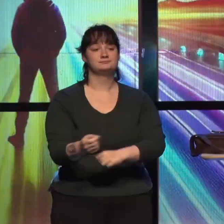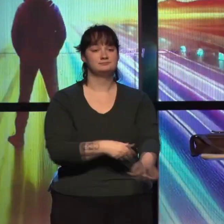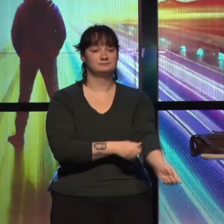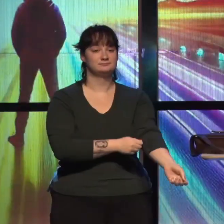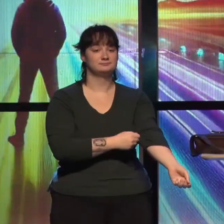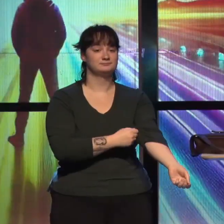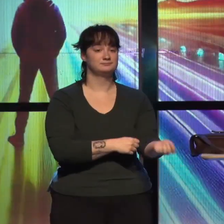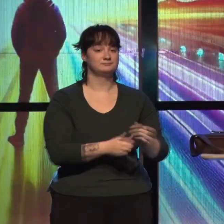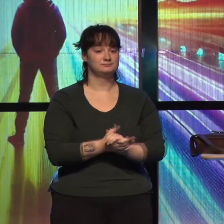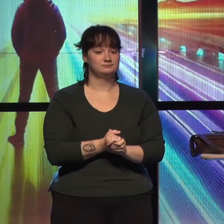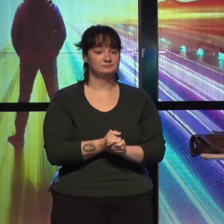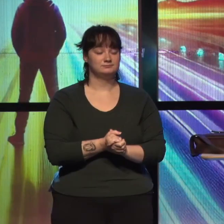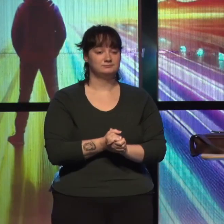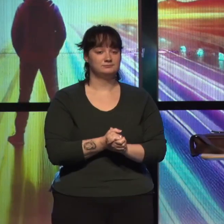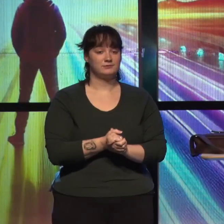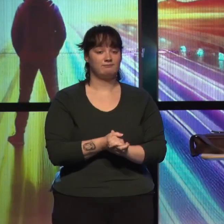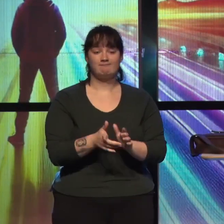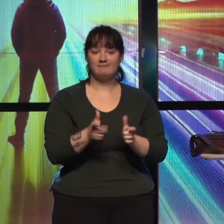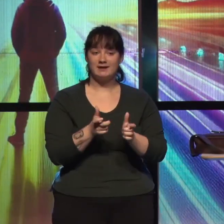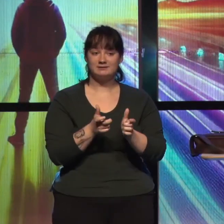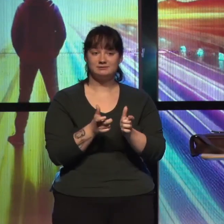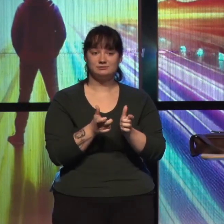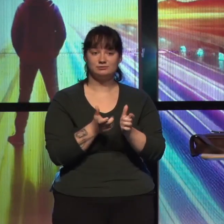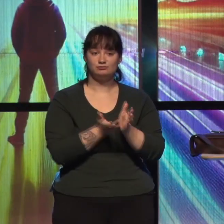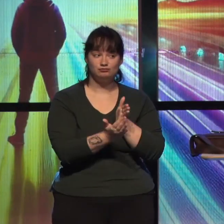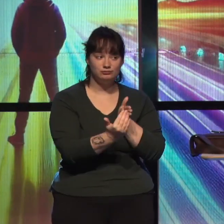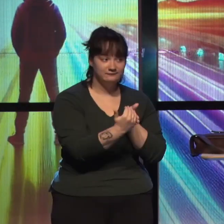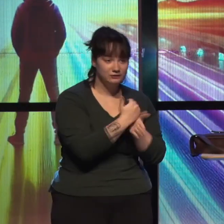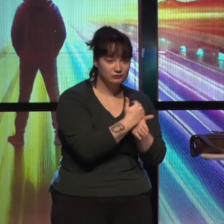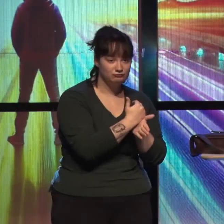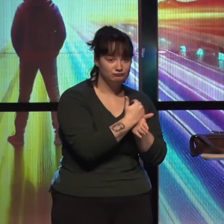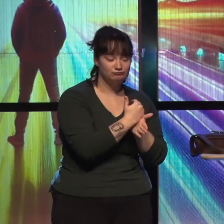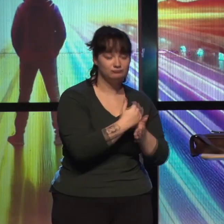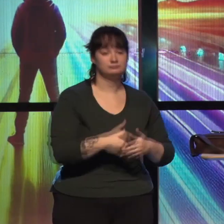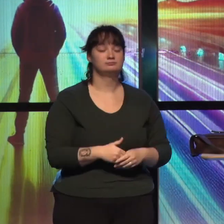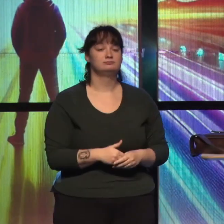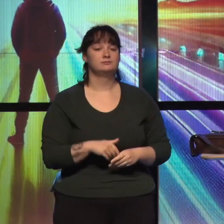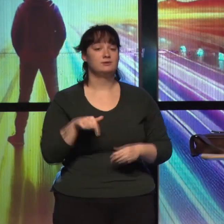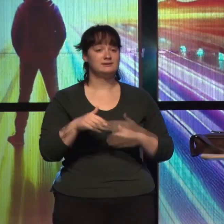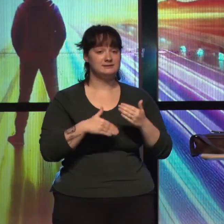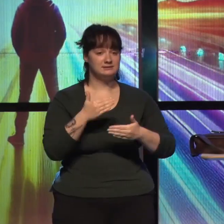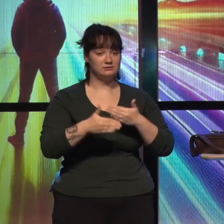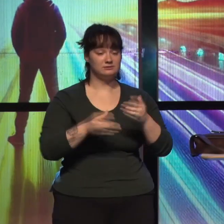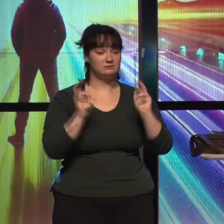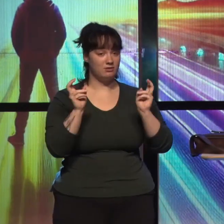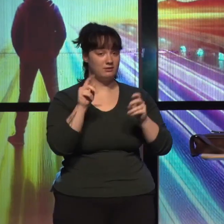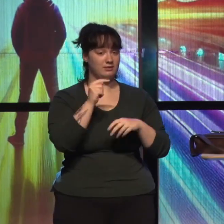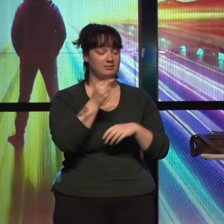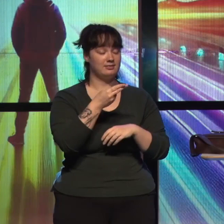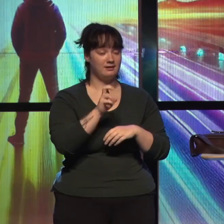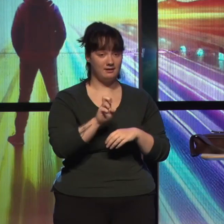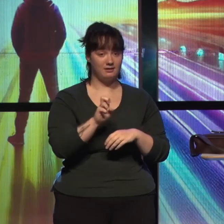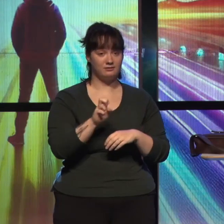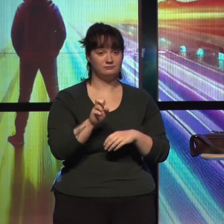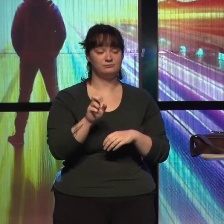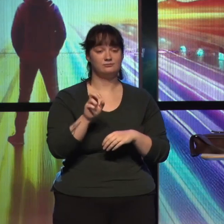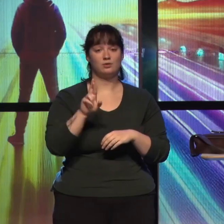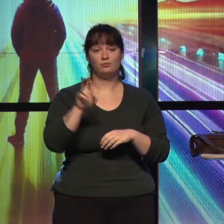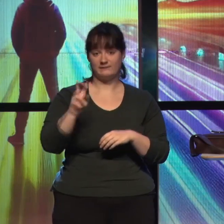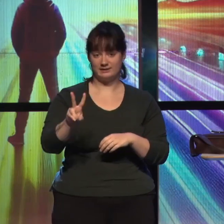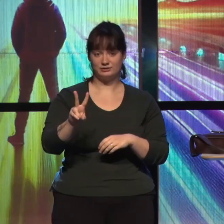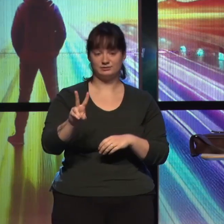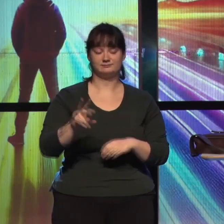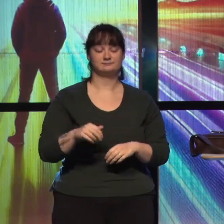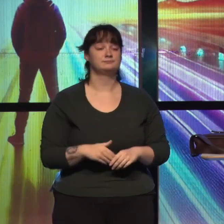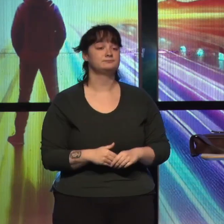quick review, okay? Little quick review for you. We've been in a series called The Revelation. Now, if you're a guest today and you're coming from another